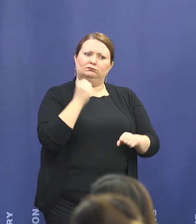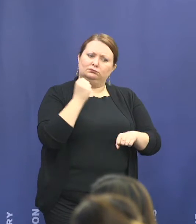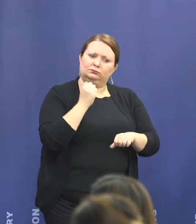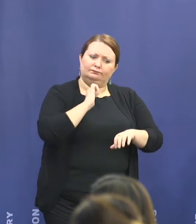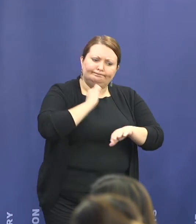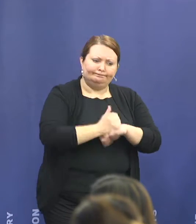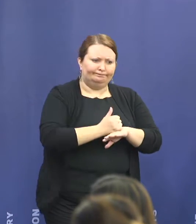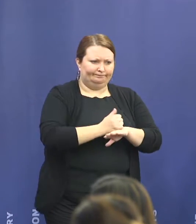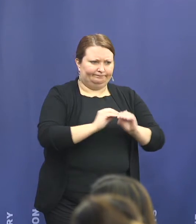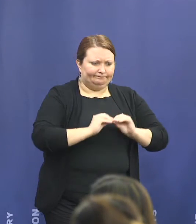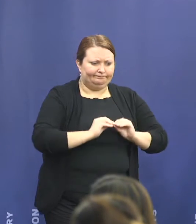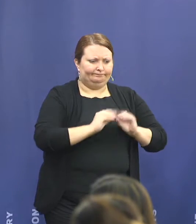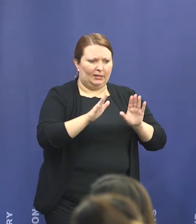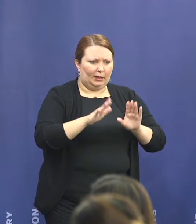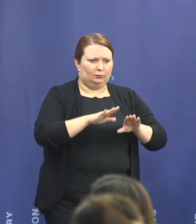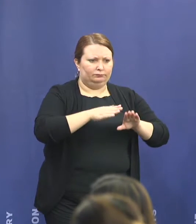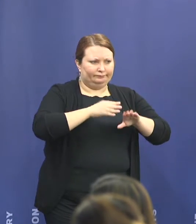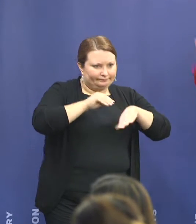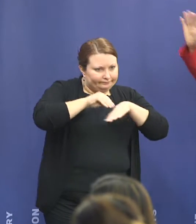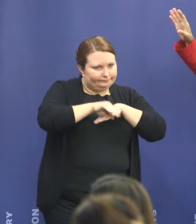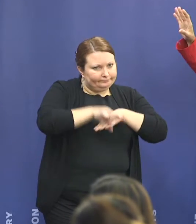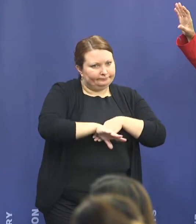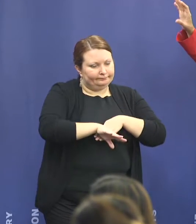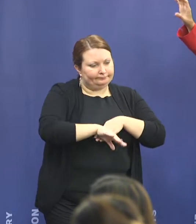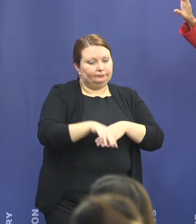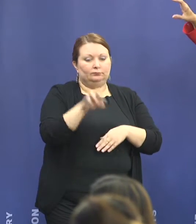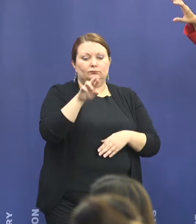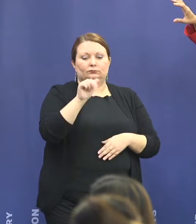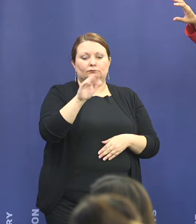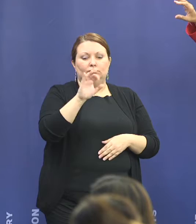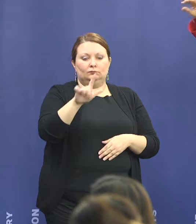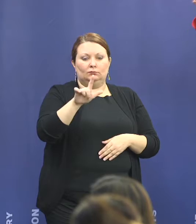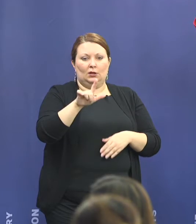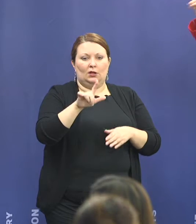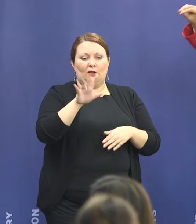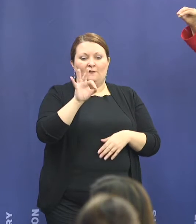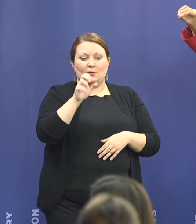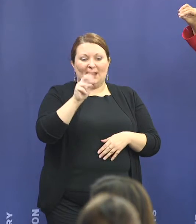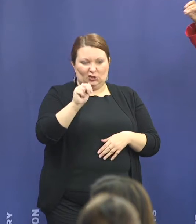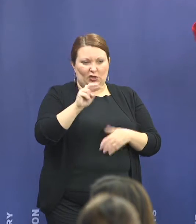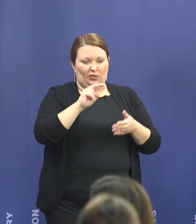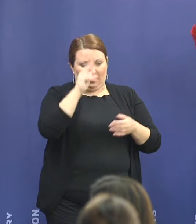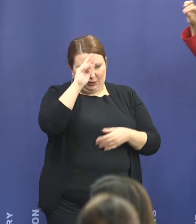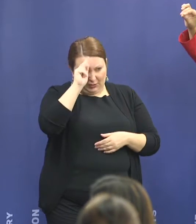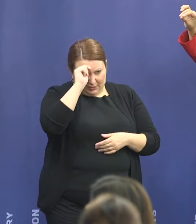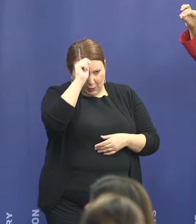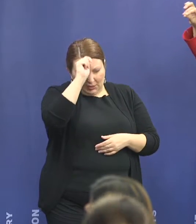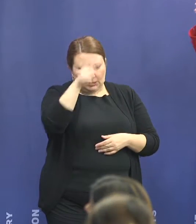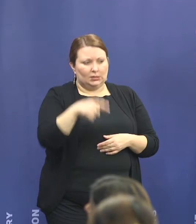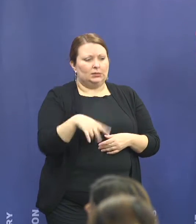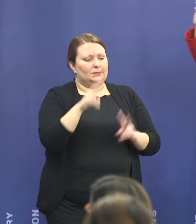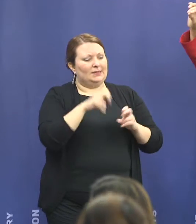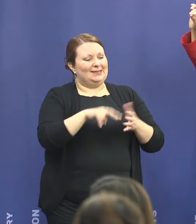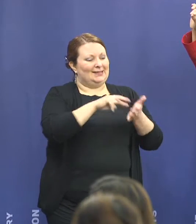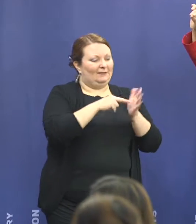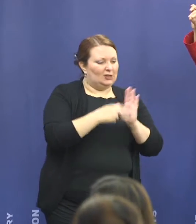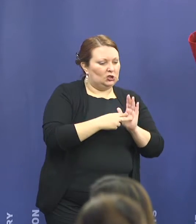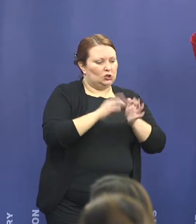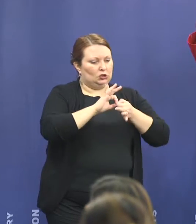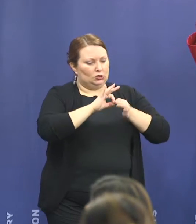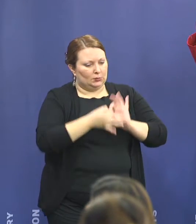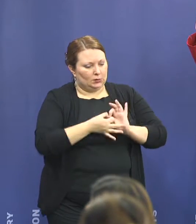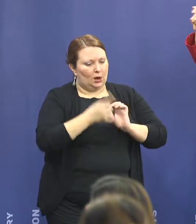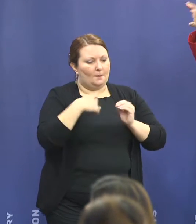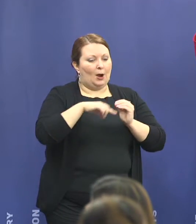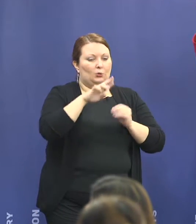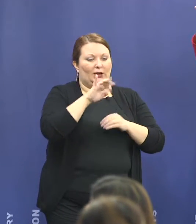concrete implications, right? Racial formation theory looks at how definitions and interpretations and representations